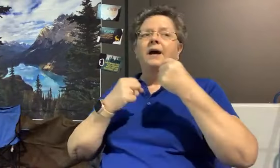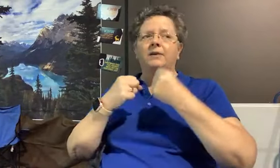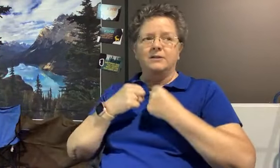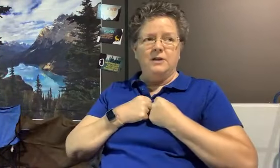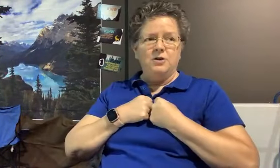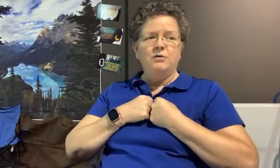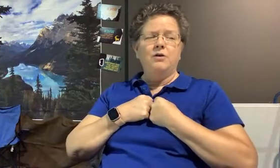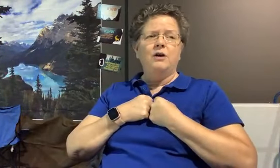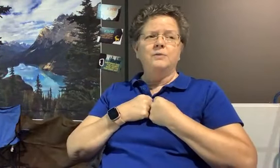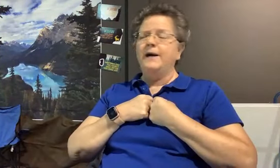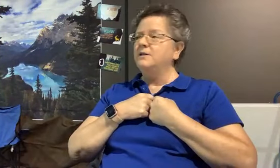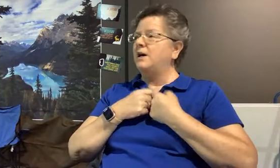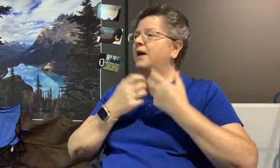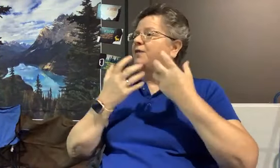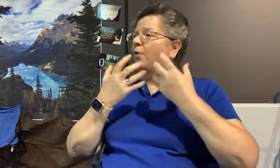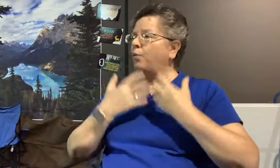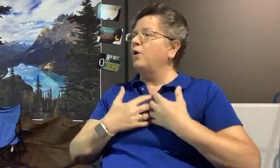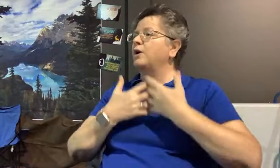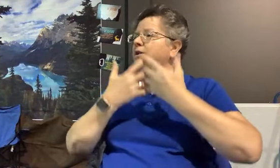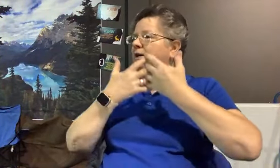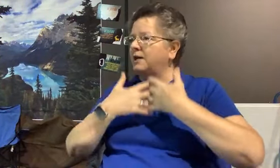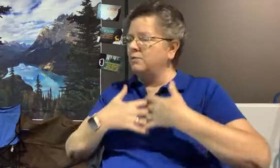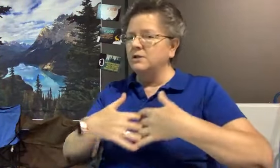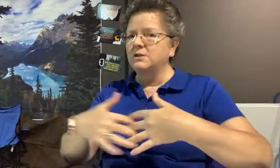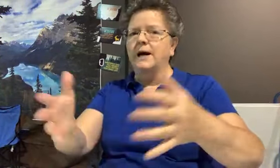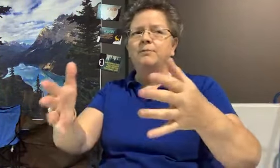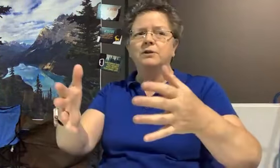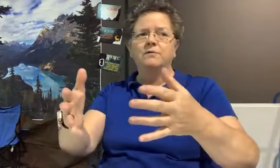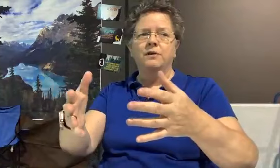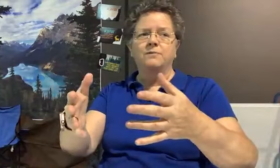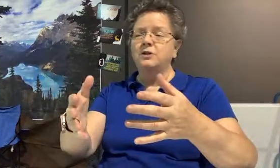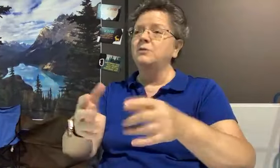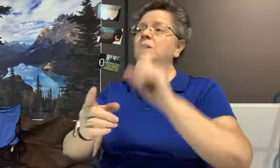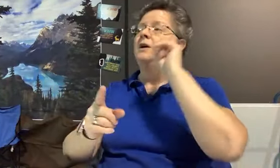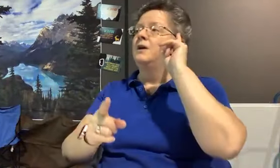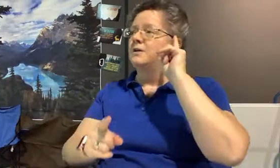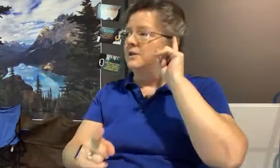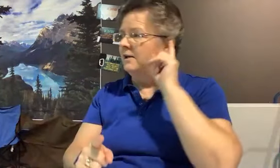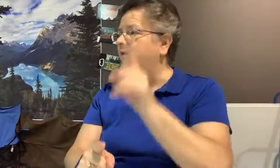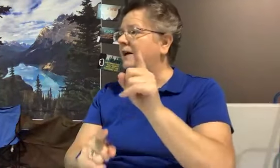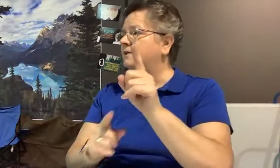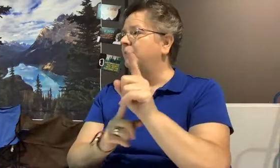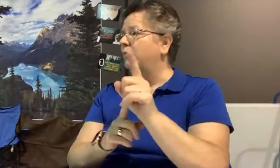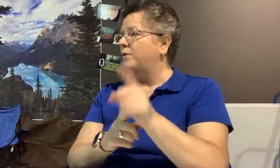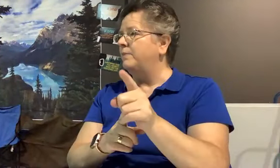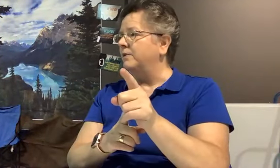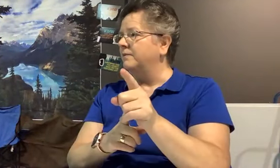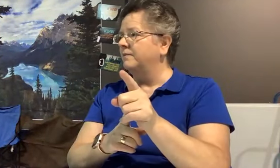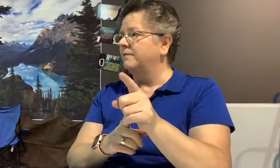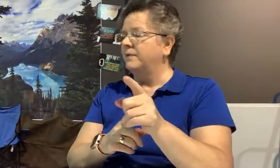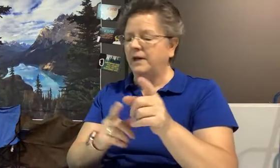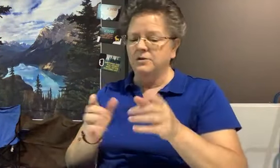And as they turn their hearts back to God, the work that he was establishing for them to do is to get that temple rebuilt. And so